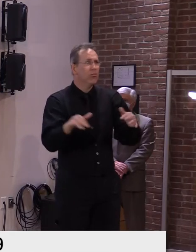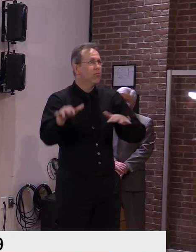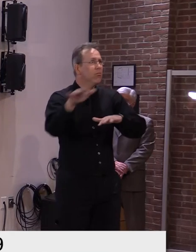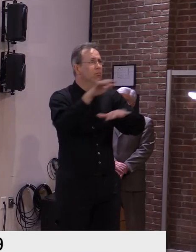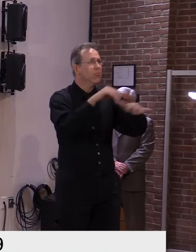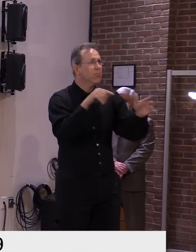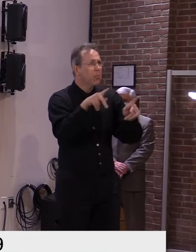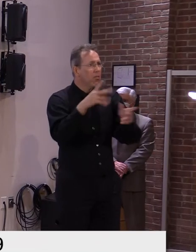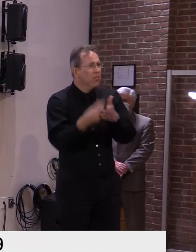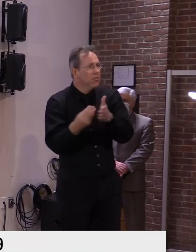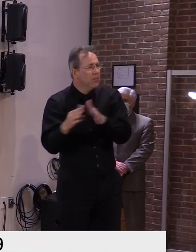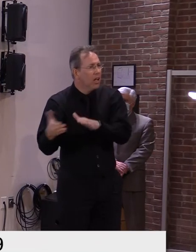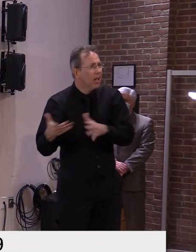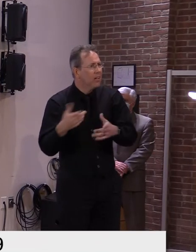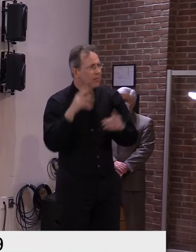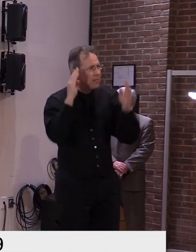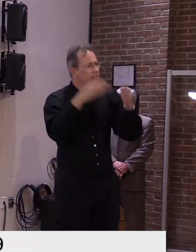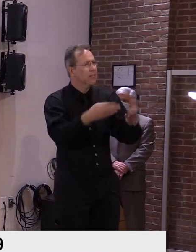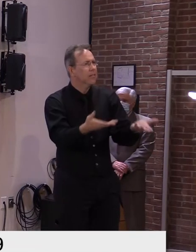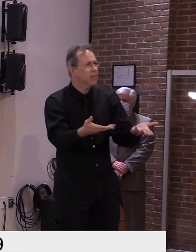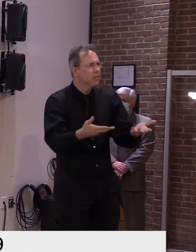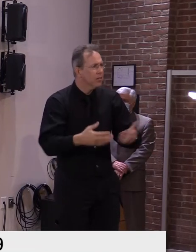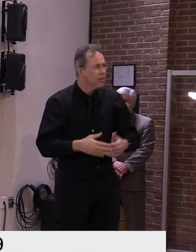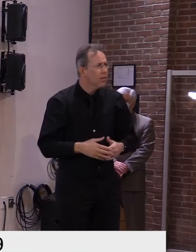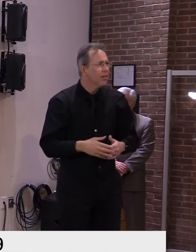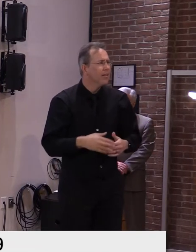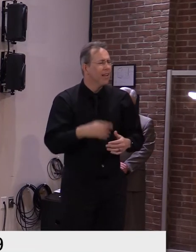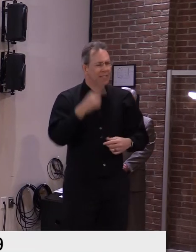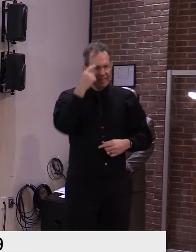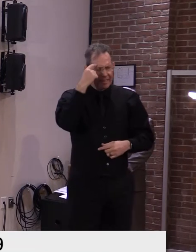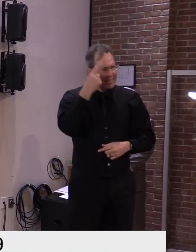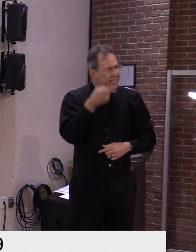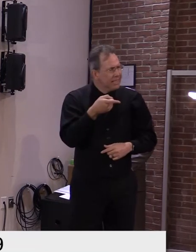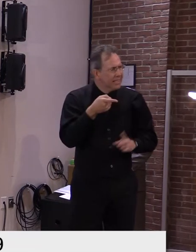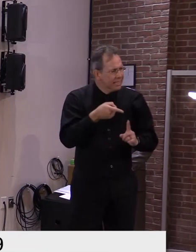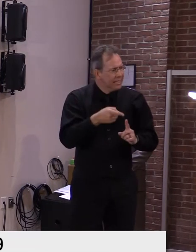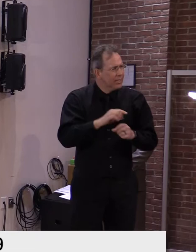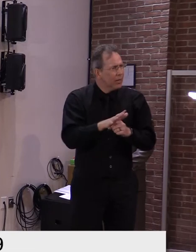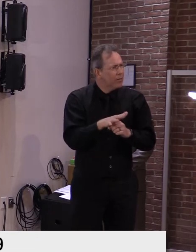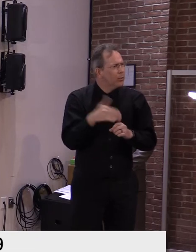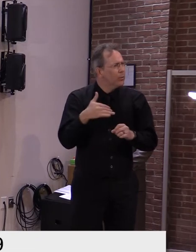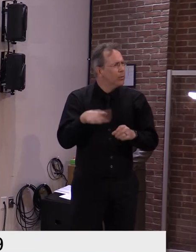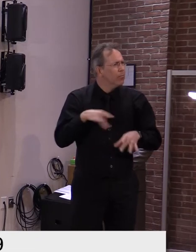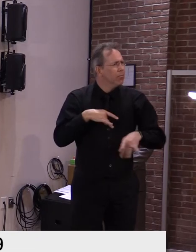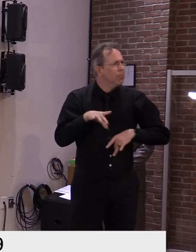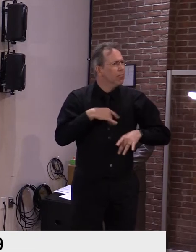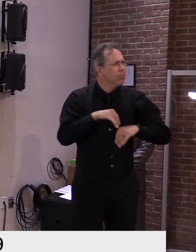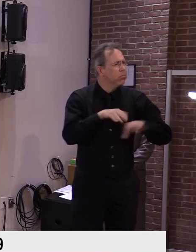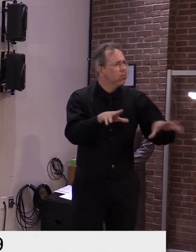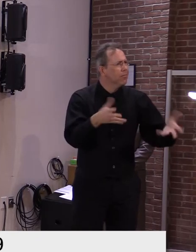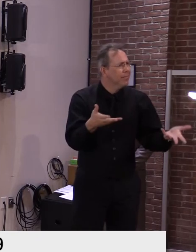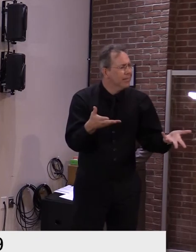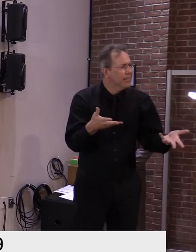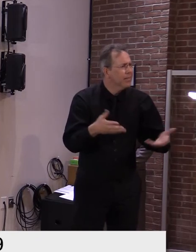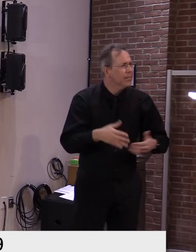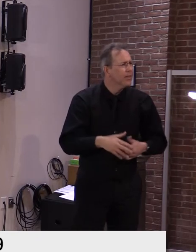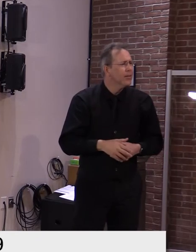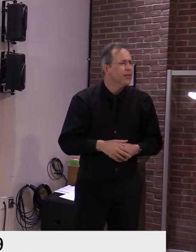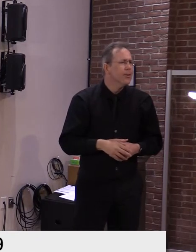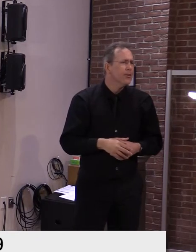rules and make sure that we're doing all we can to protect everyone. So again, we may have missed the mark, I don't